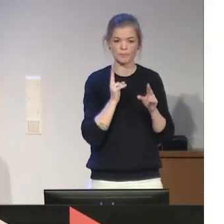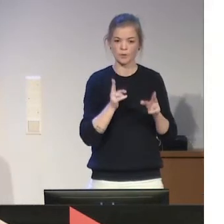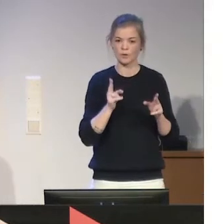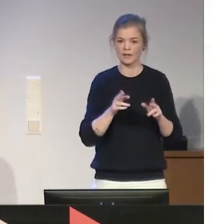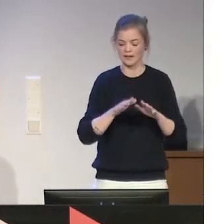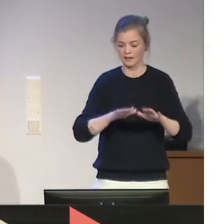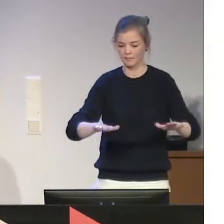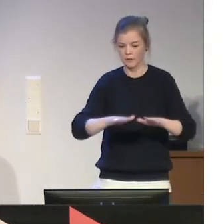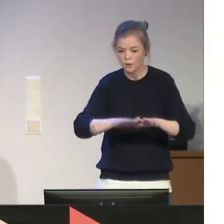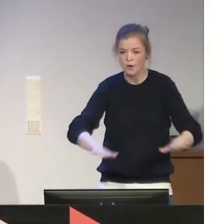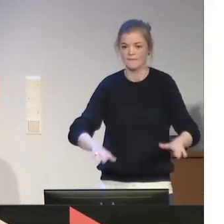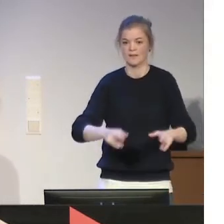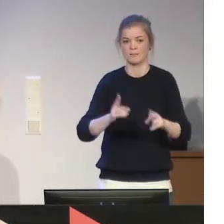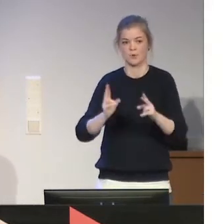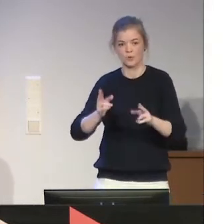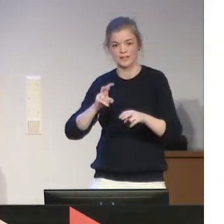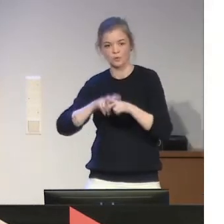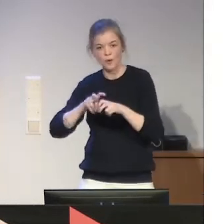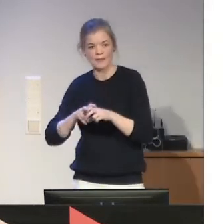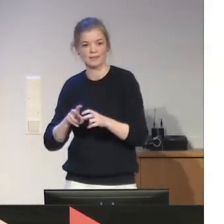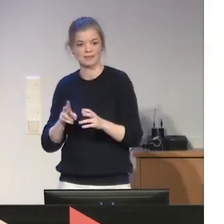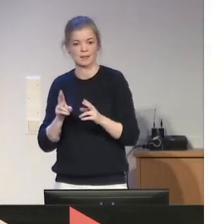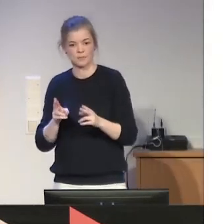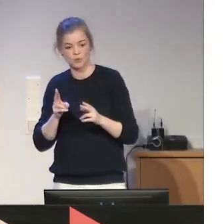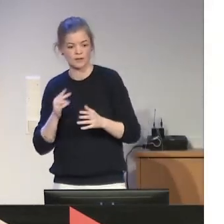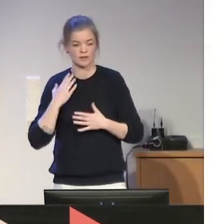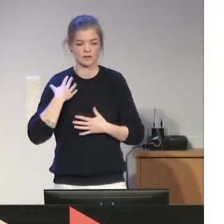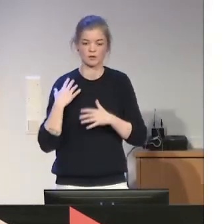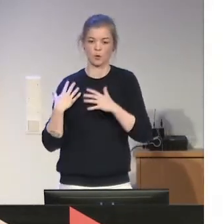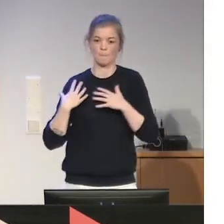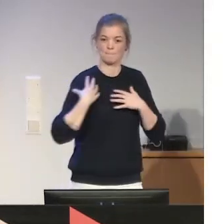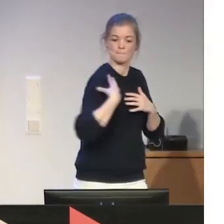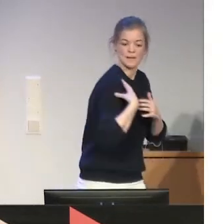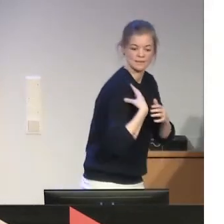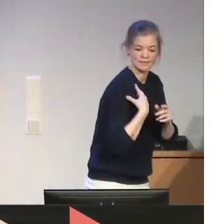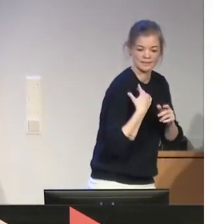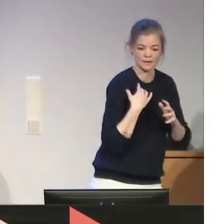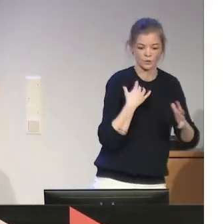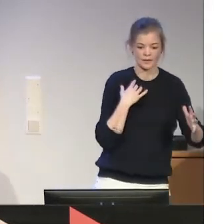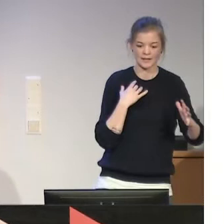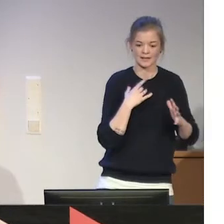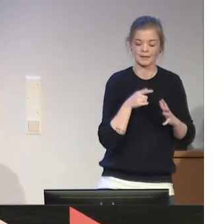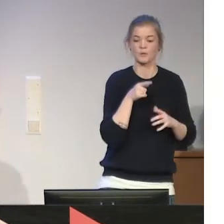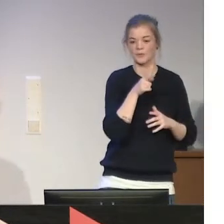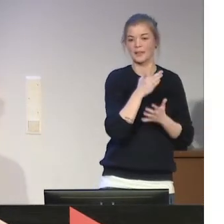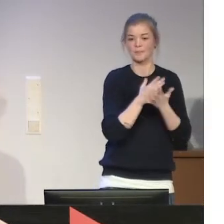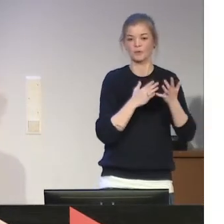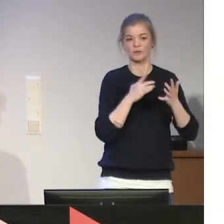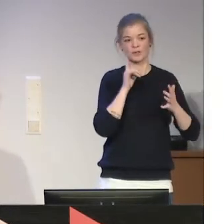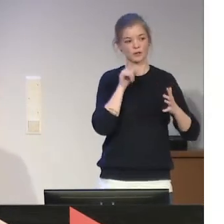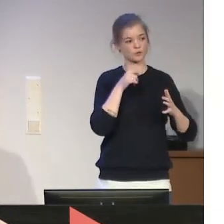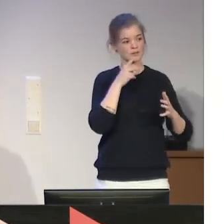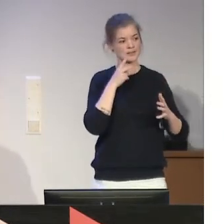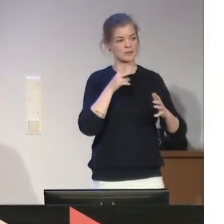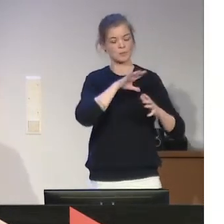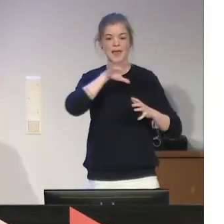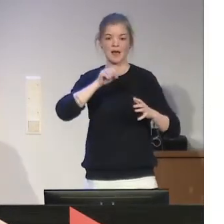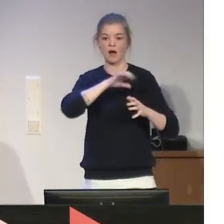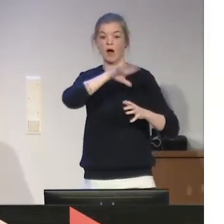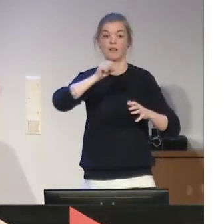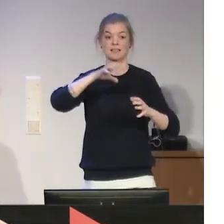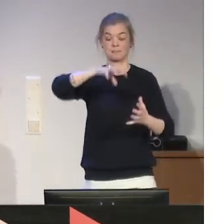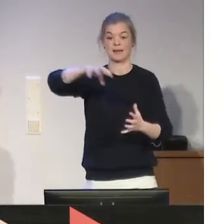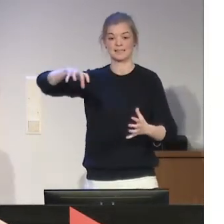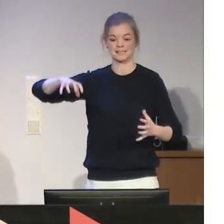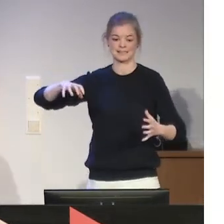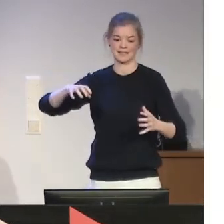in the situation, that the boy was using the floor, was using the chair, was using his body, kind of turning his body towards me,